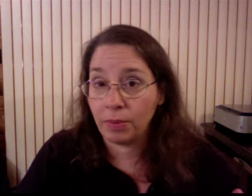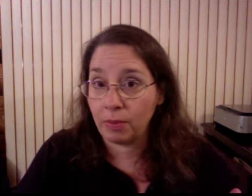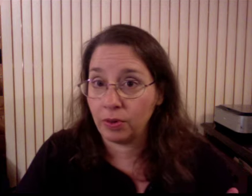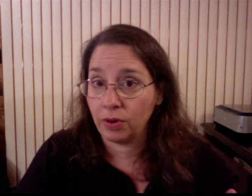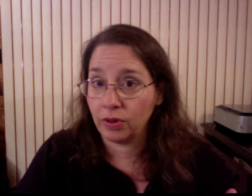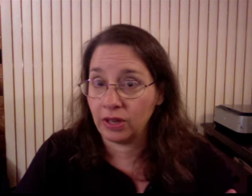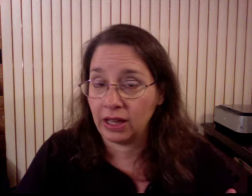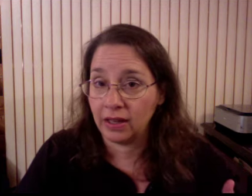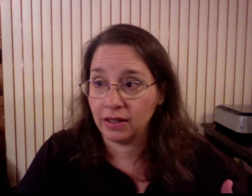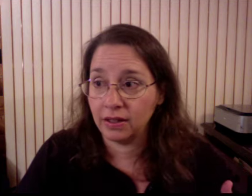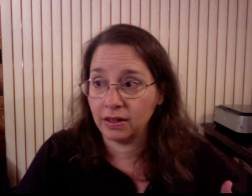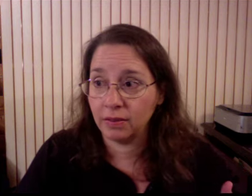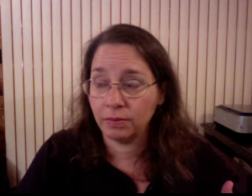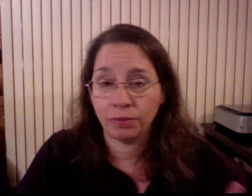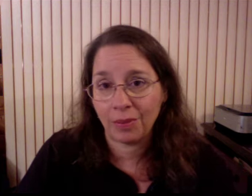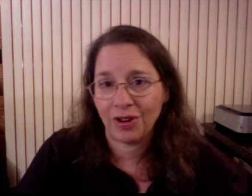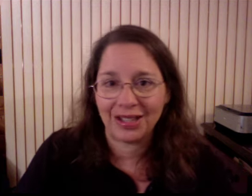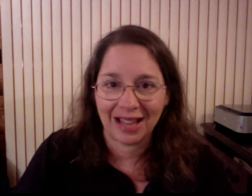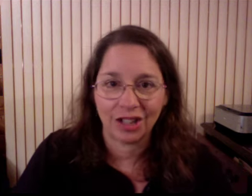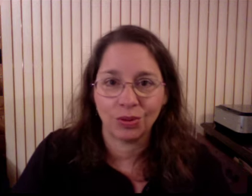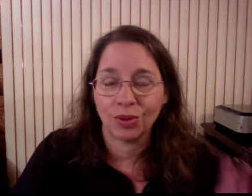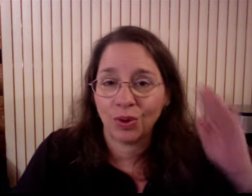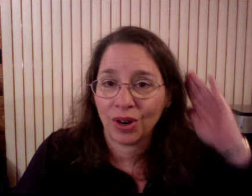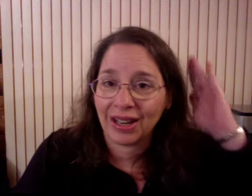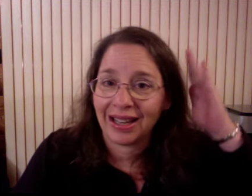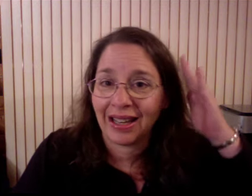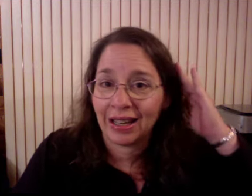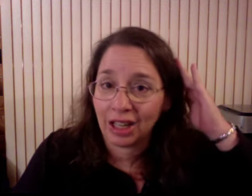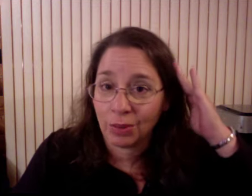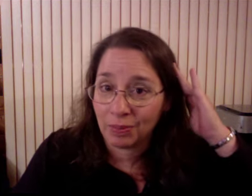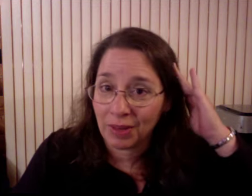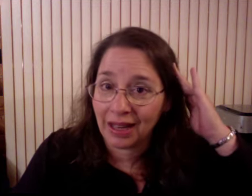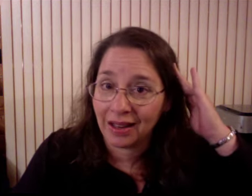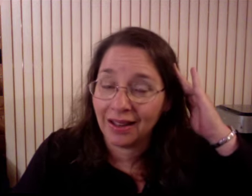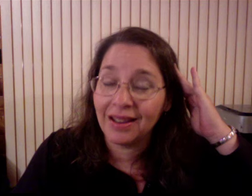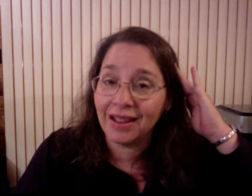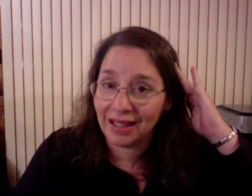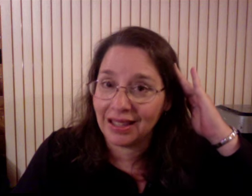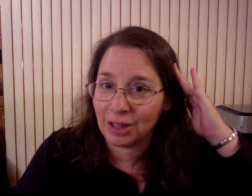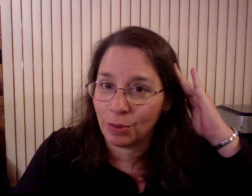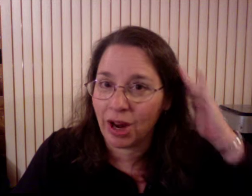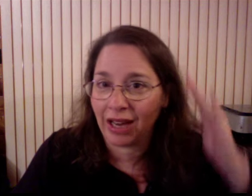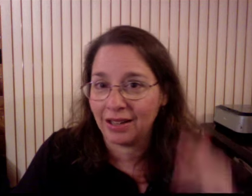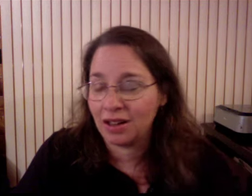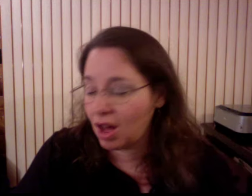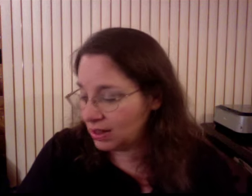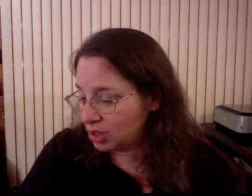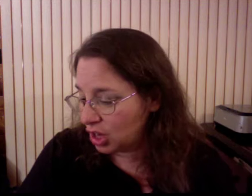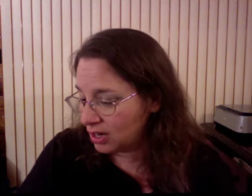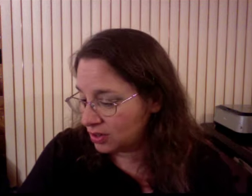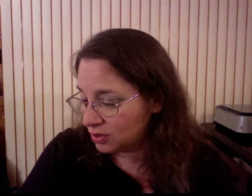Remember, the primary sexual organ in a human being is in the brain, not in the genitals.